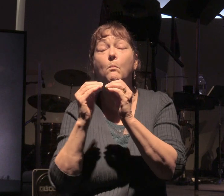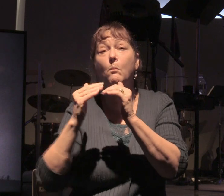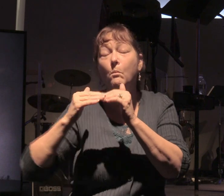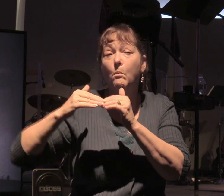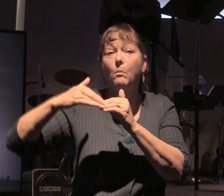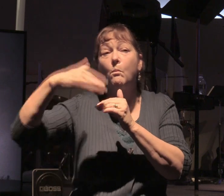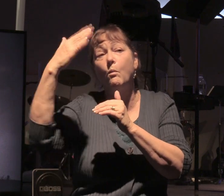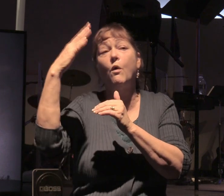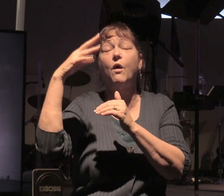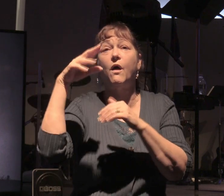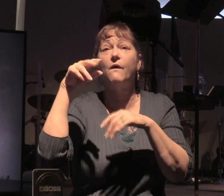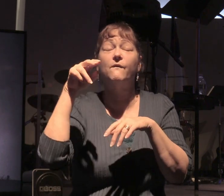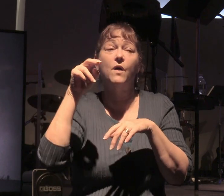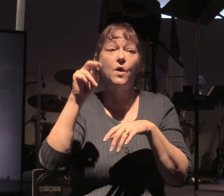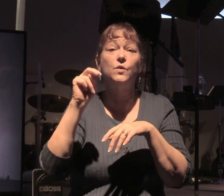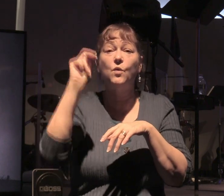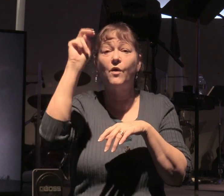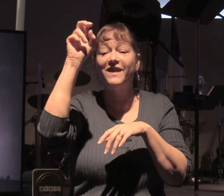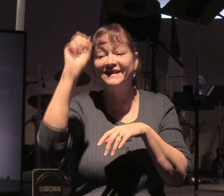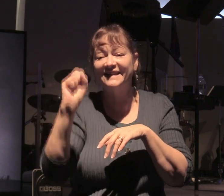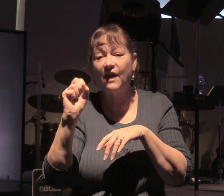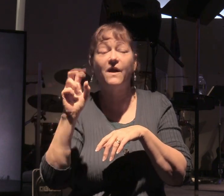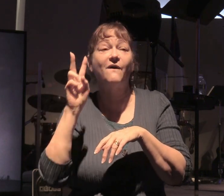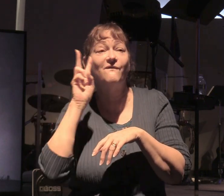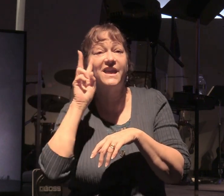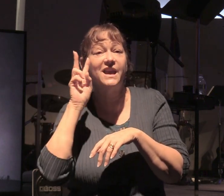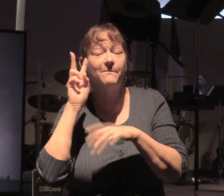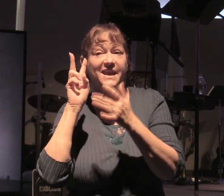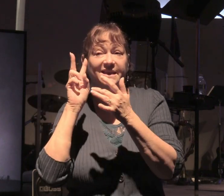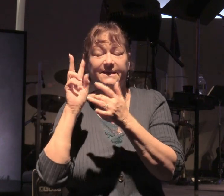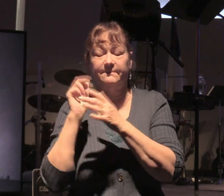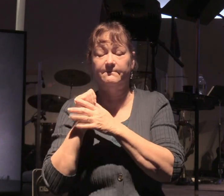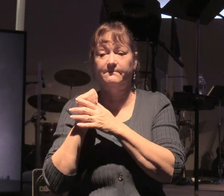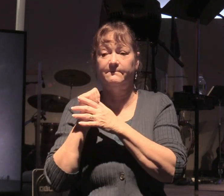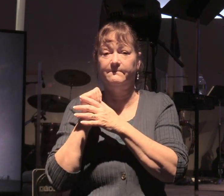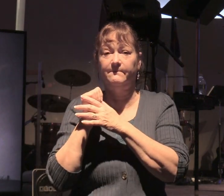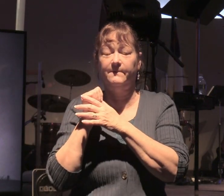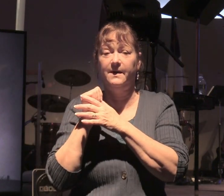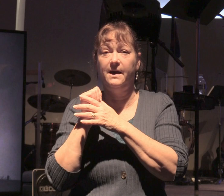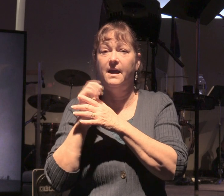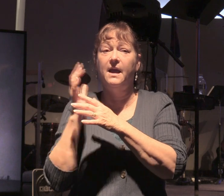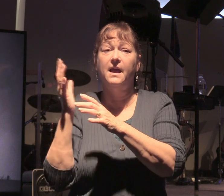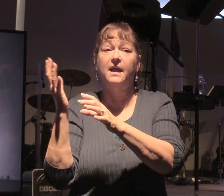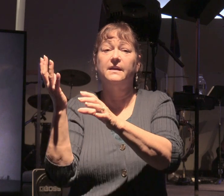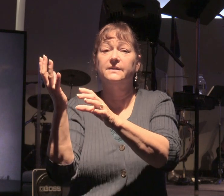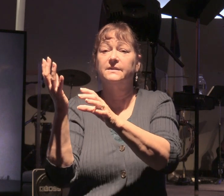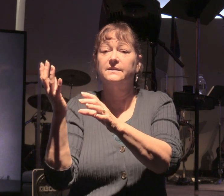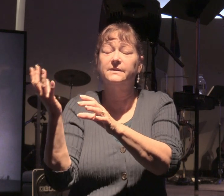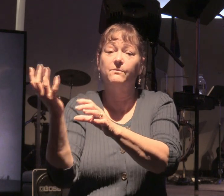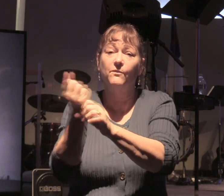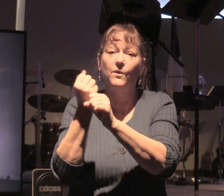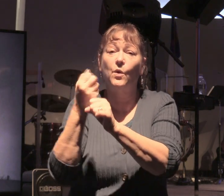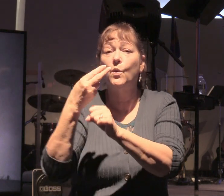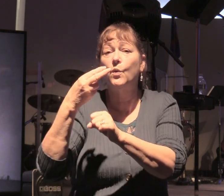Vietnamese positions countrywide. The battle to regain Hue began in